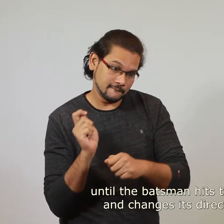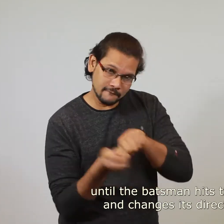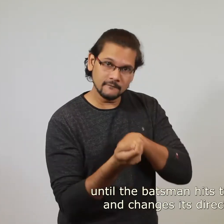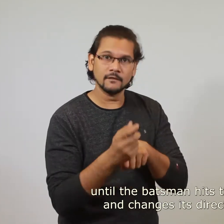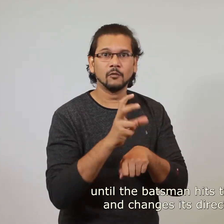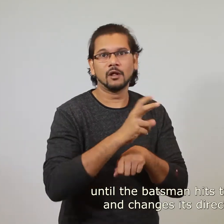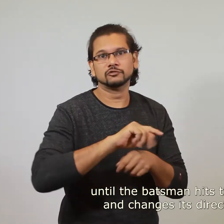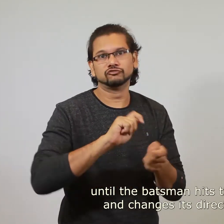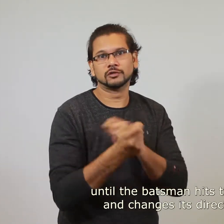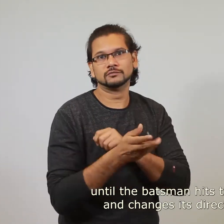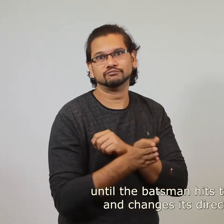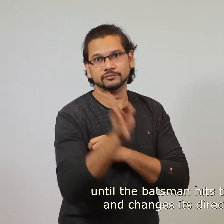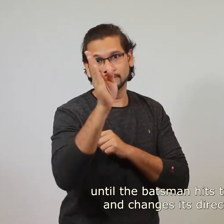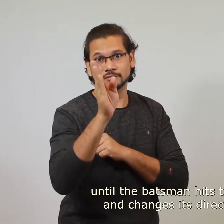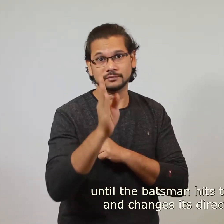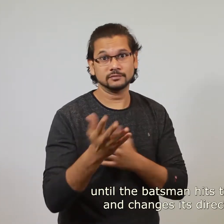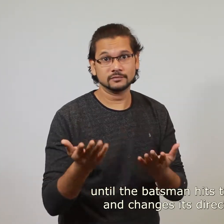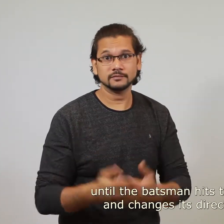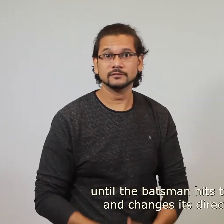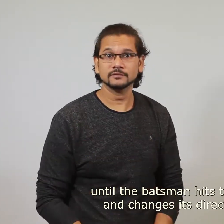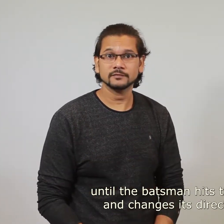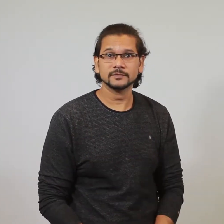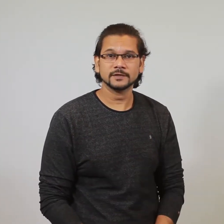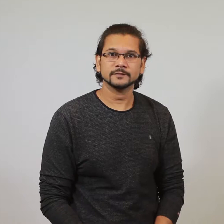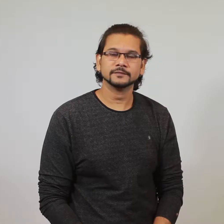the batsman hits the ball and changes its direction.